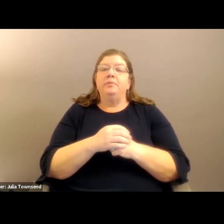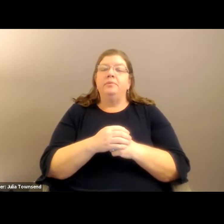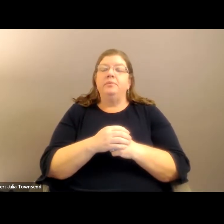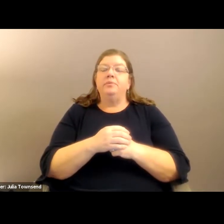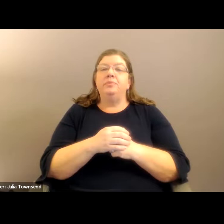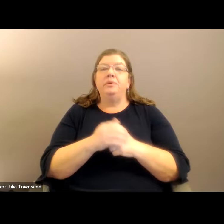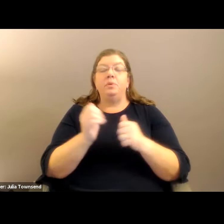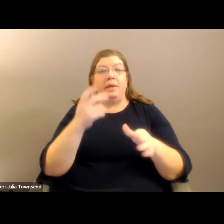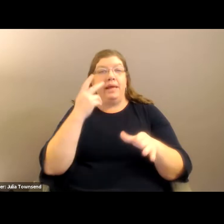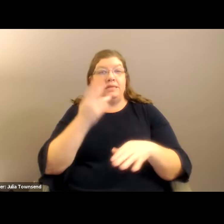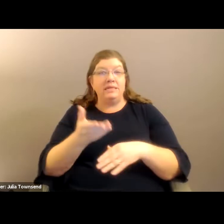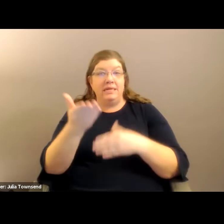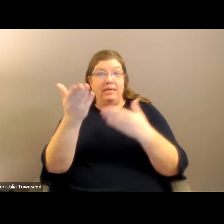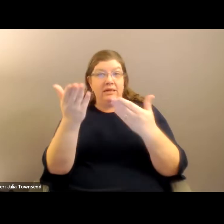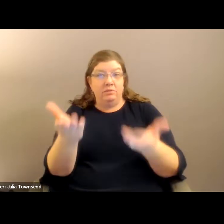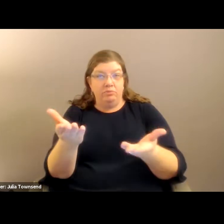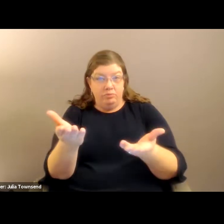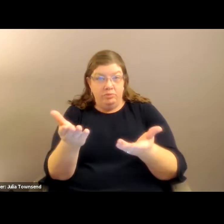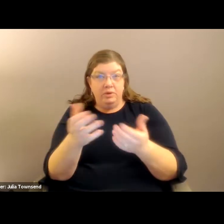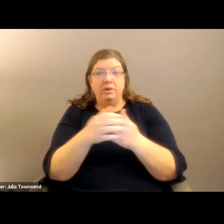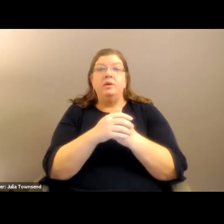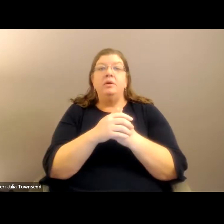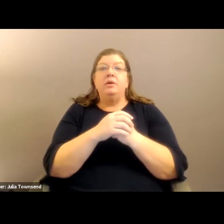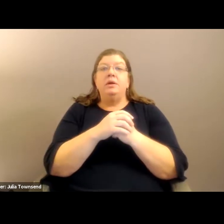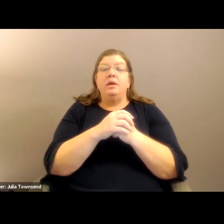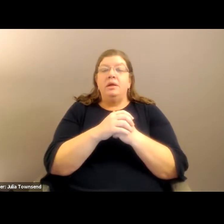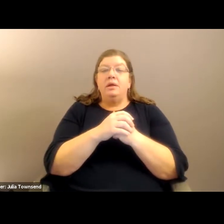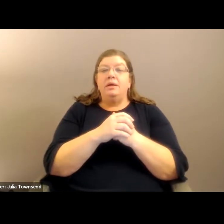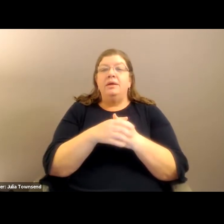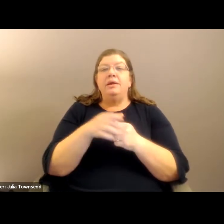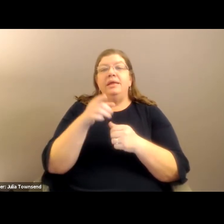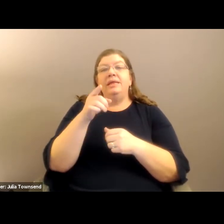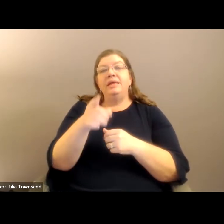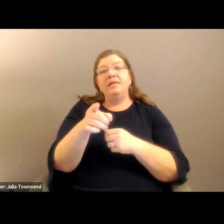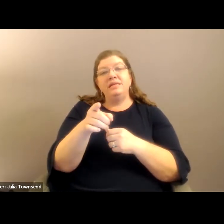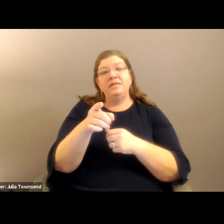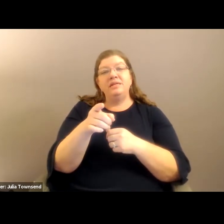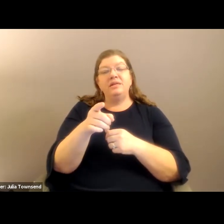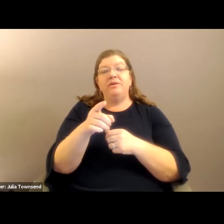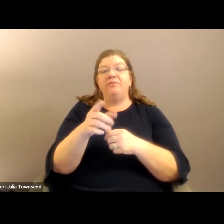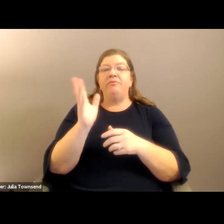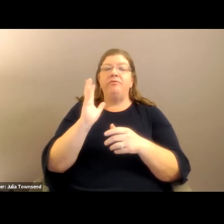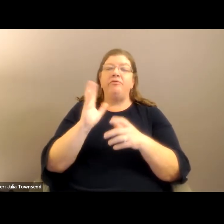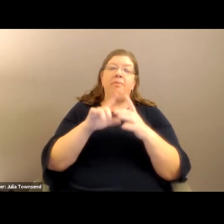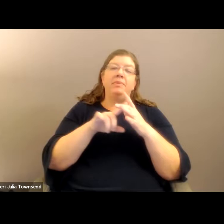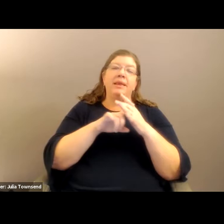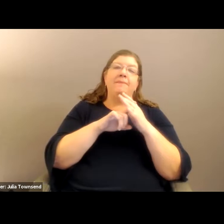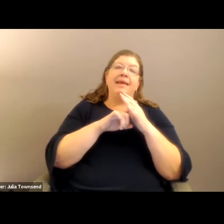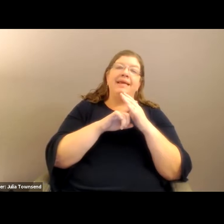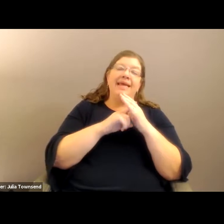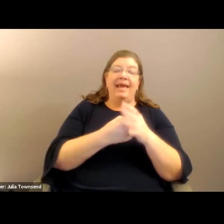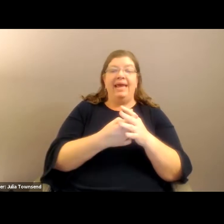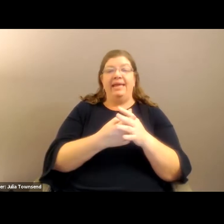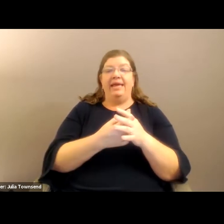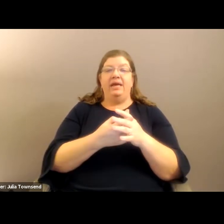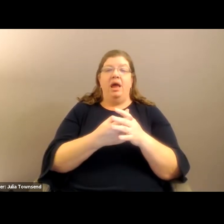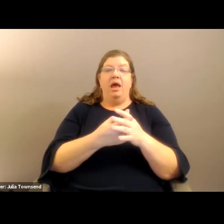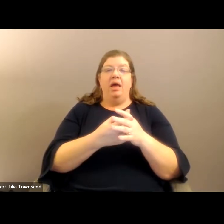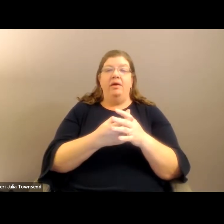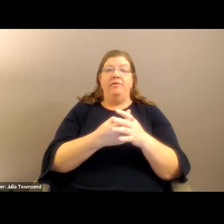As you can see, that this is from the very beginning of